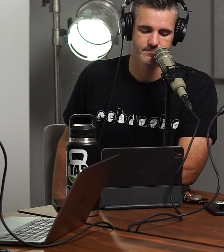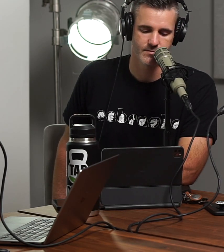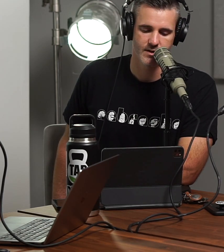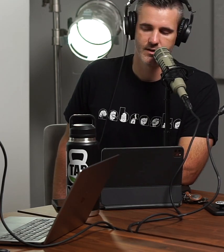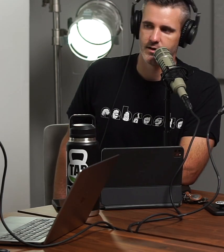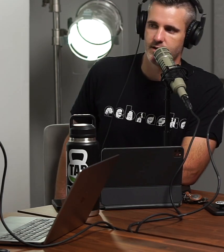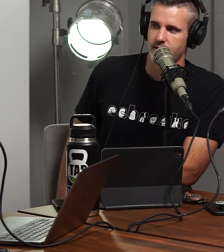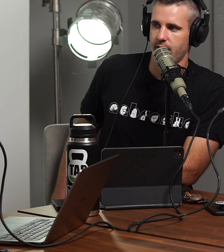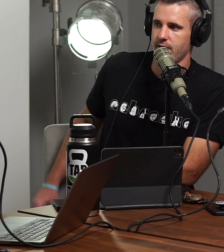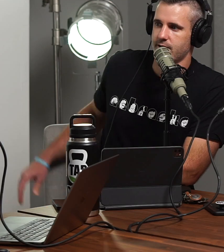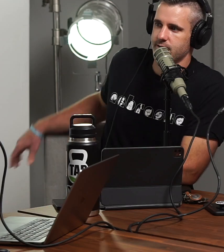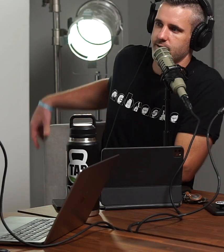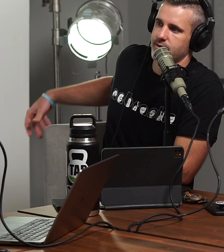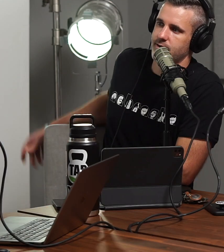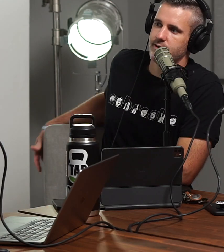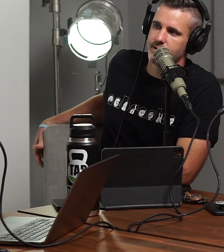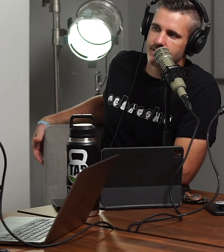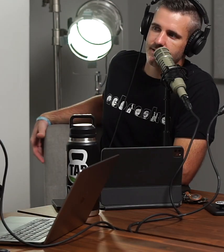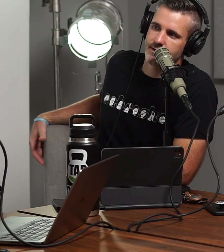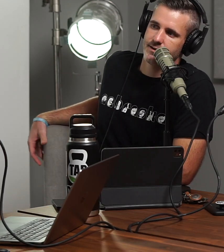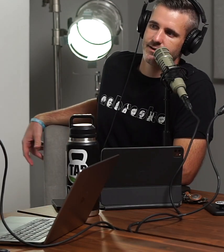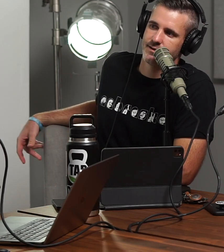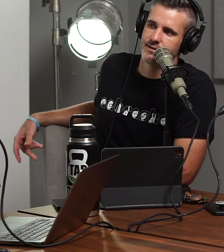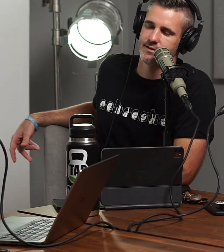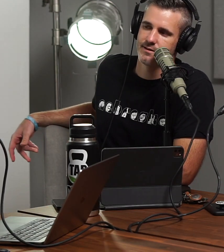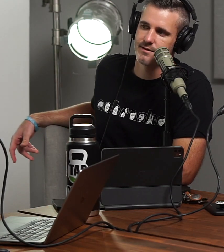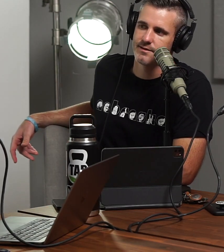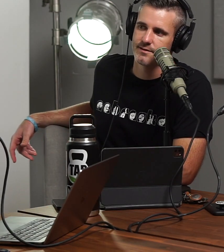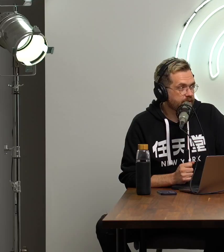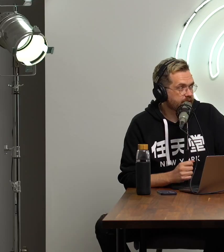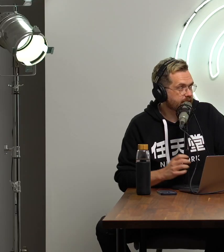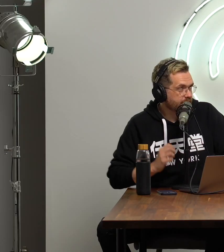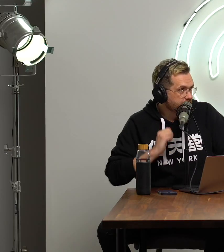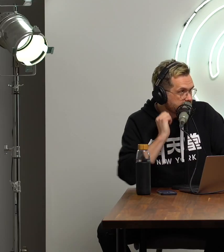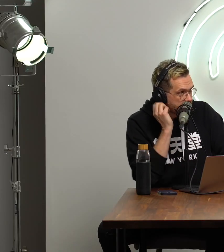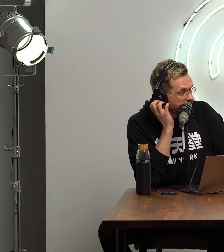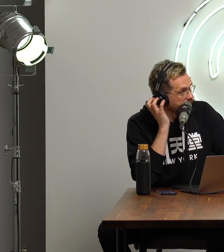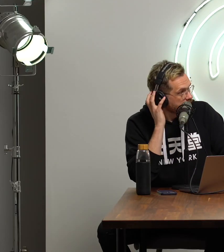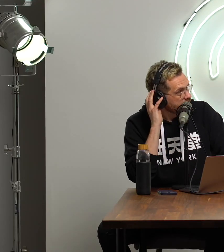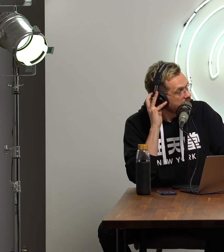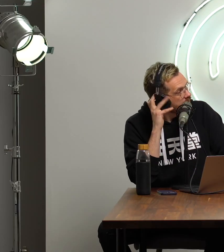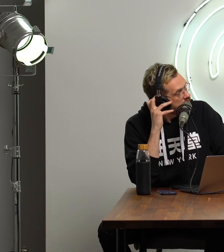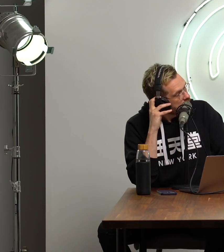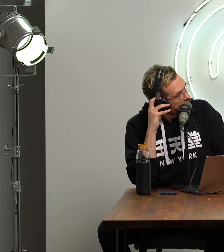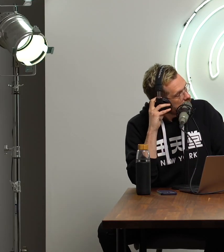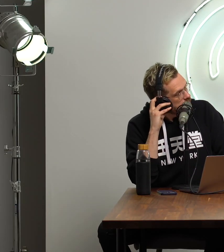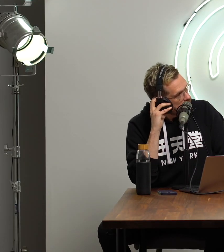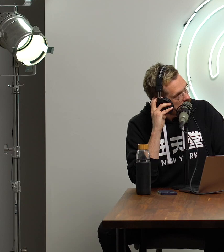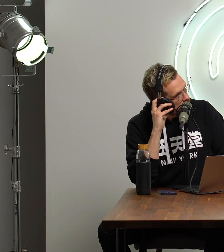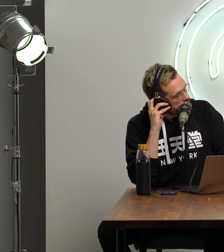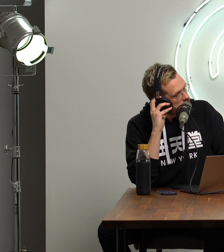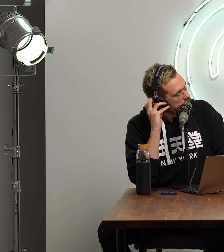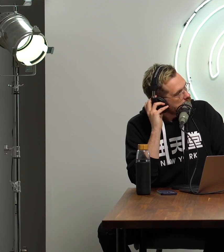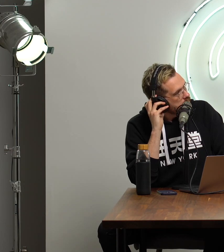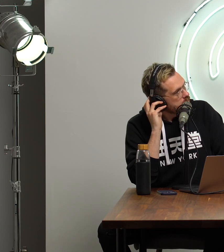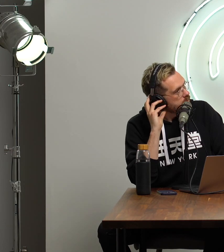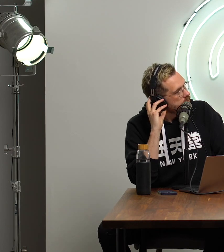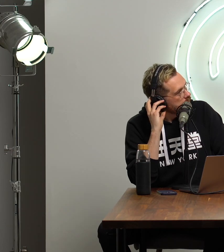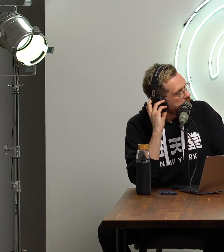well i don't i don't have an answer for the meaning of life i'm not gonna fall into that trap i feel like we're gonna know because this person sounds like they'll let us know yeah